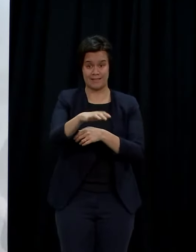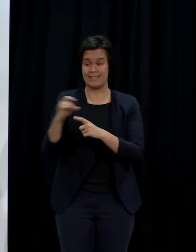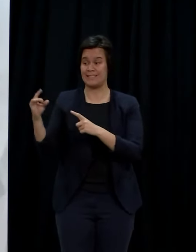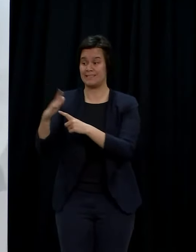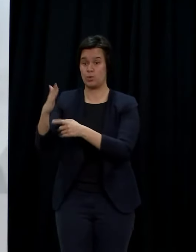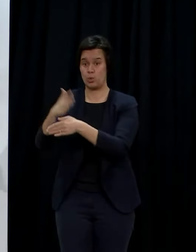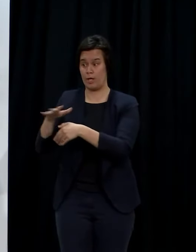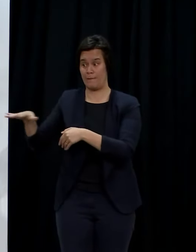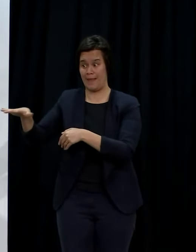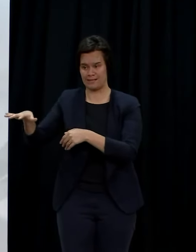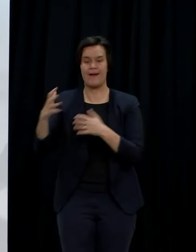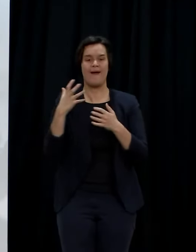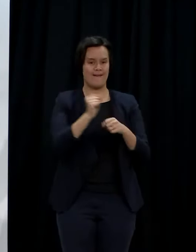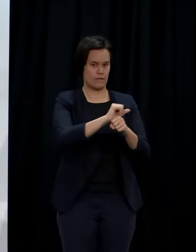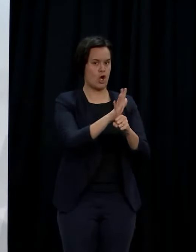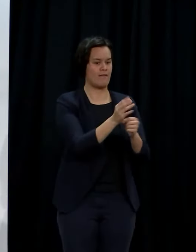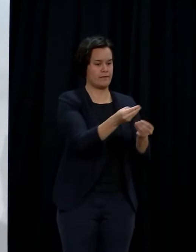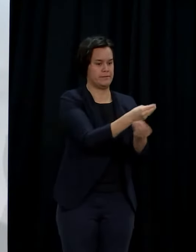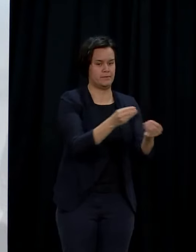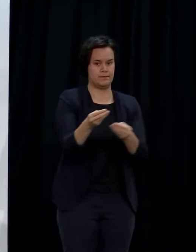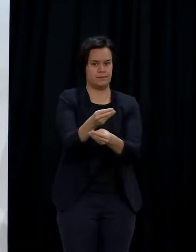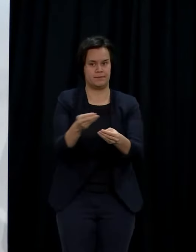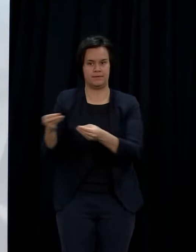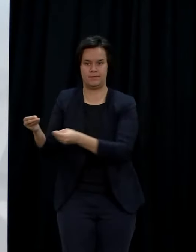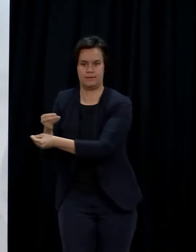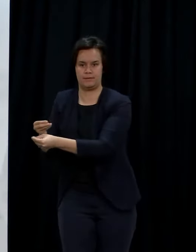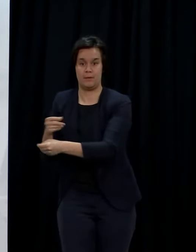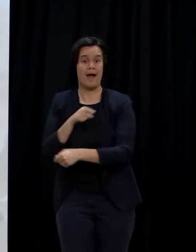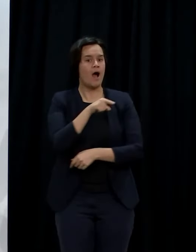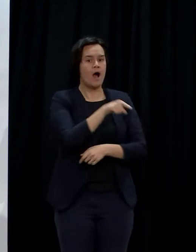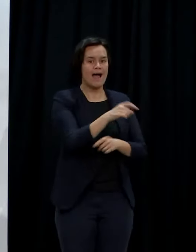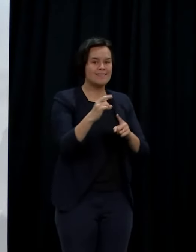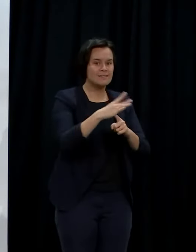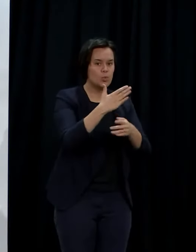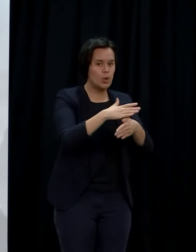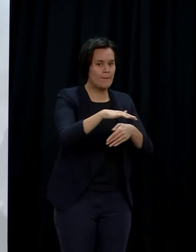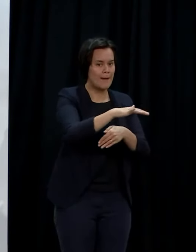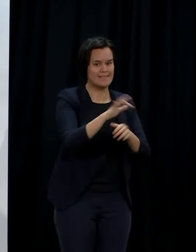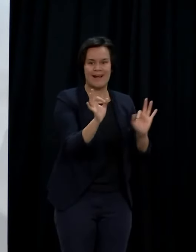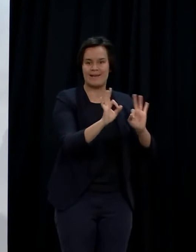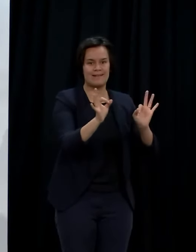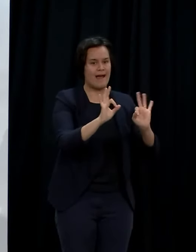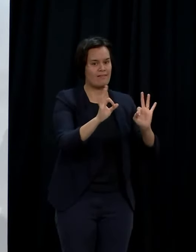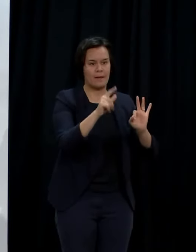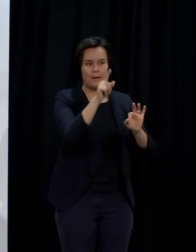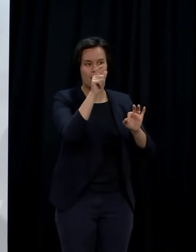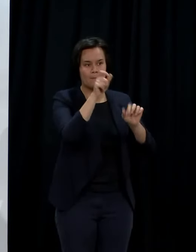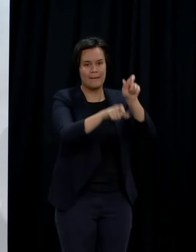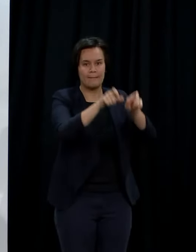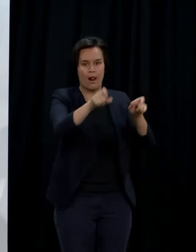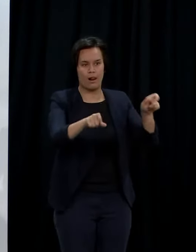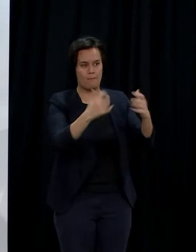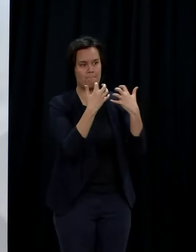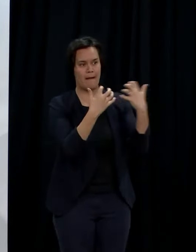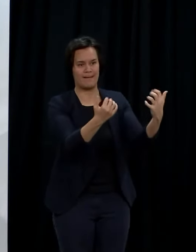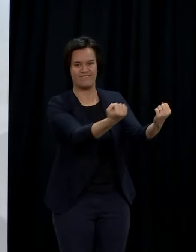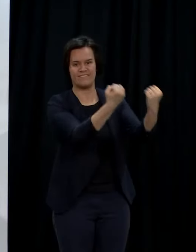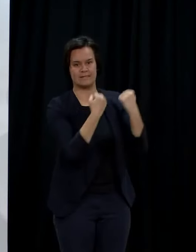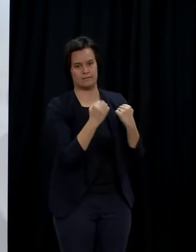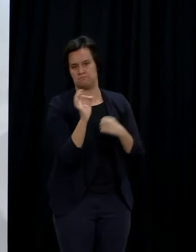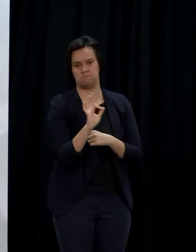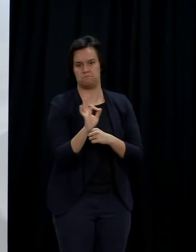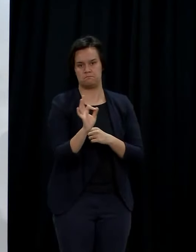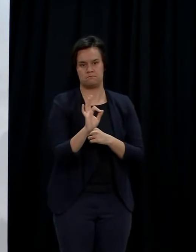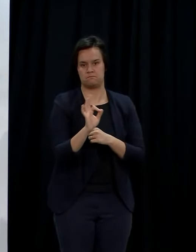work alongside. They're non-public facing. So those are workplaces that are unable to continue working. They're